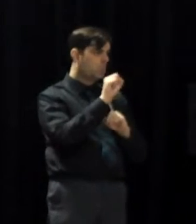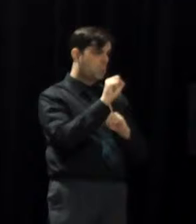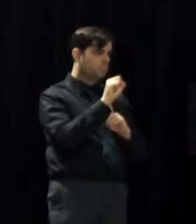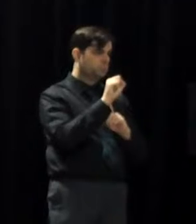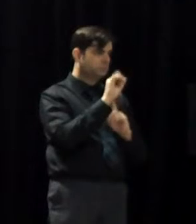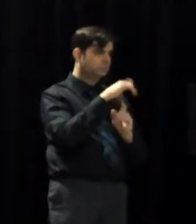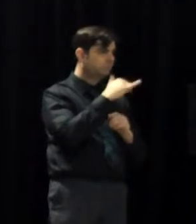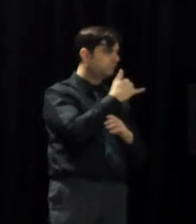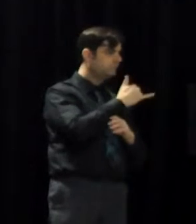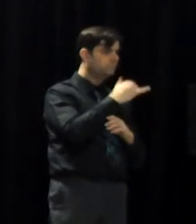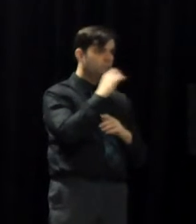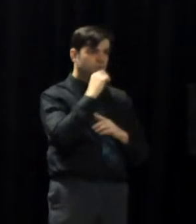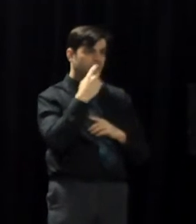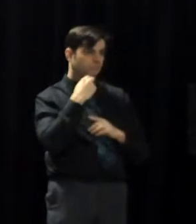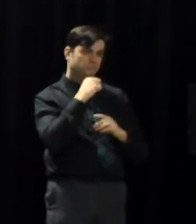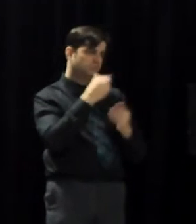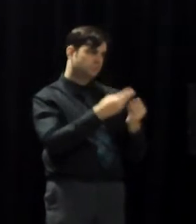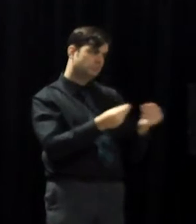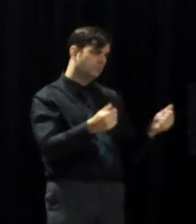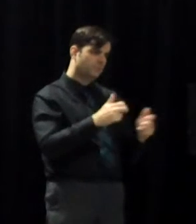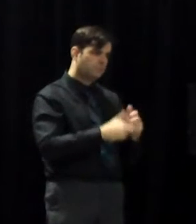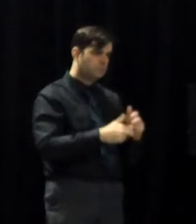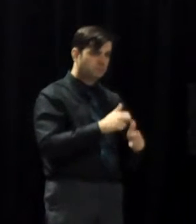being driven outside of any zones.